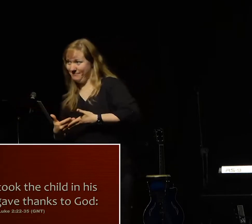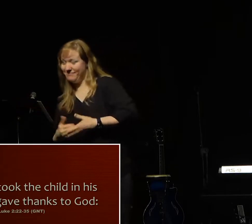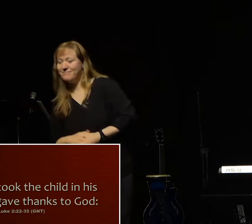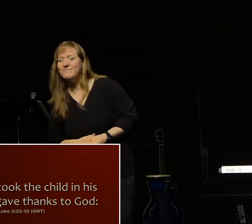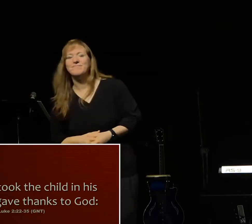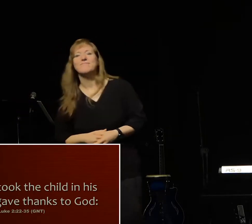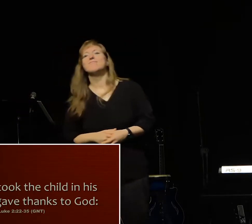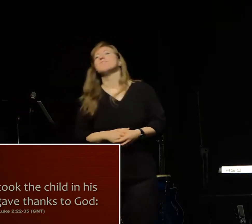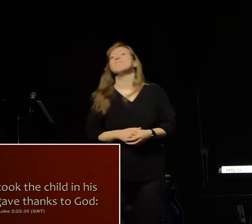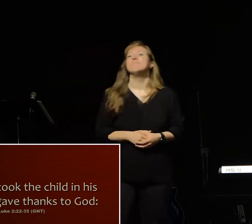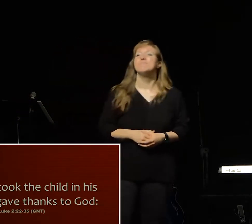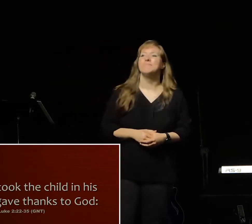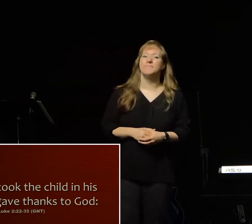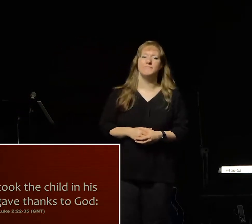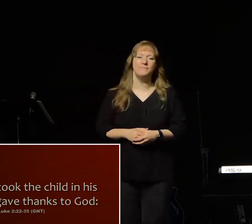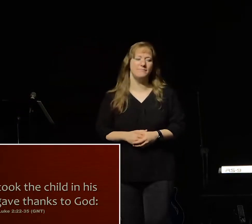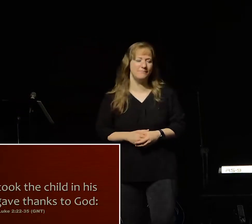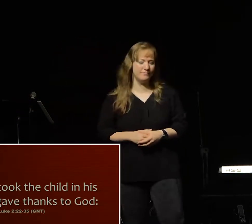And